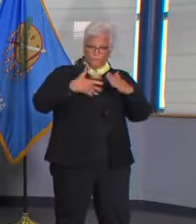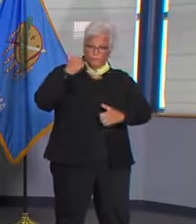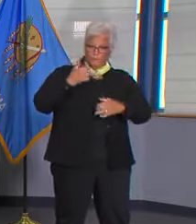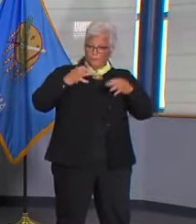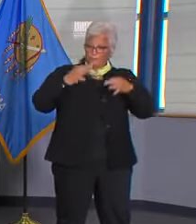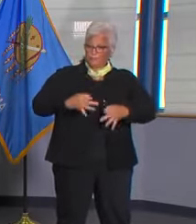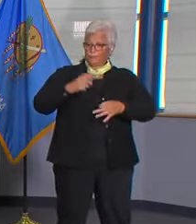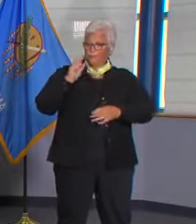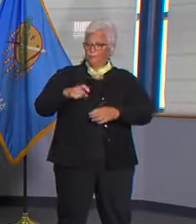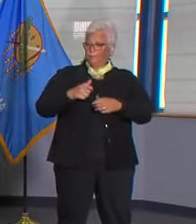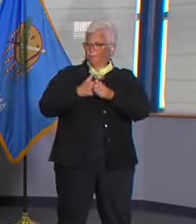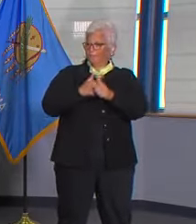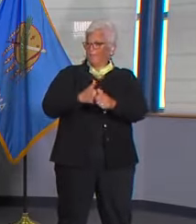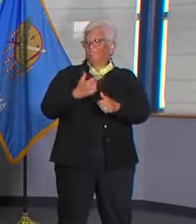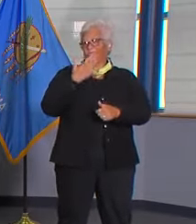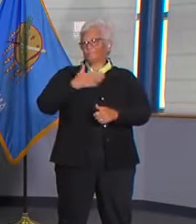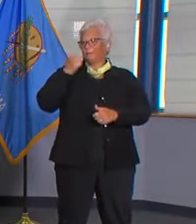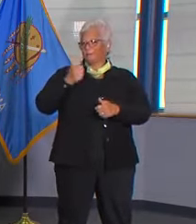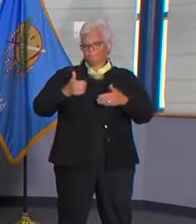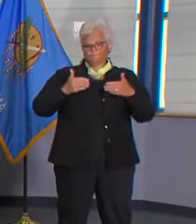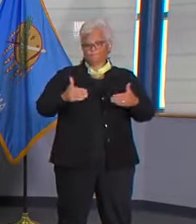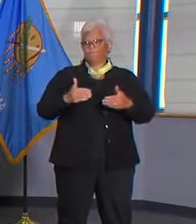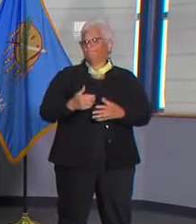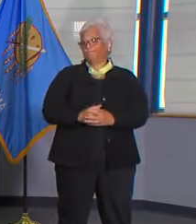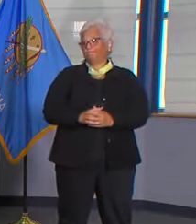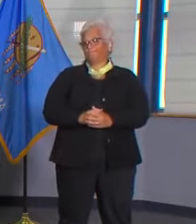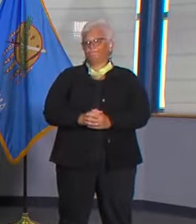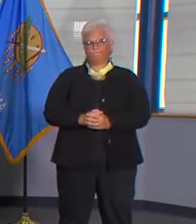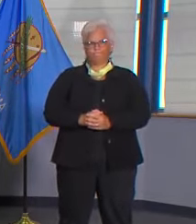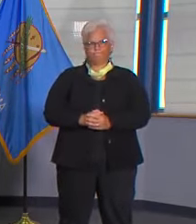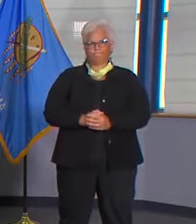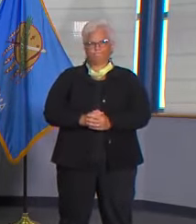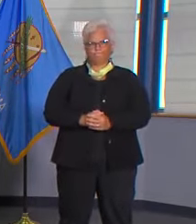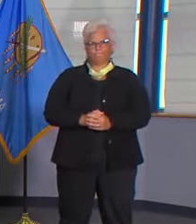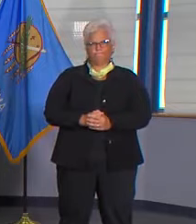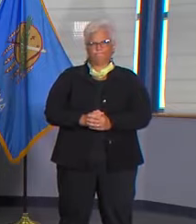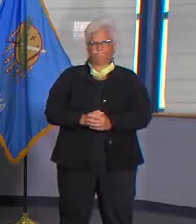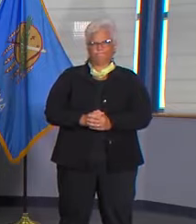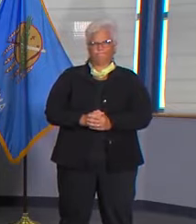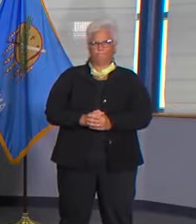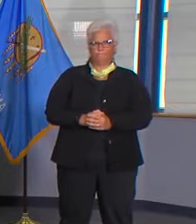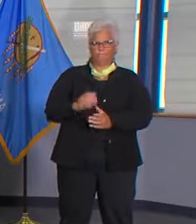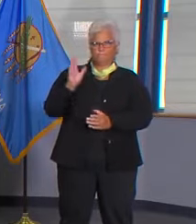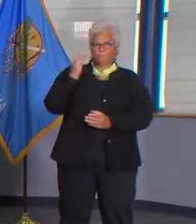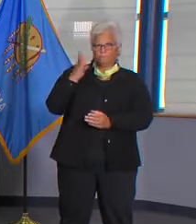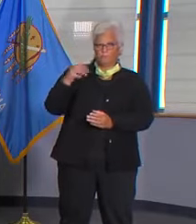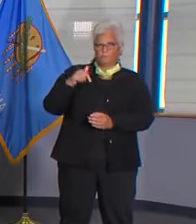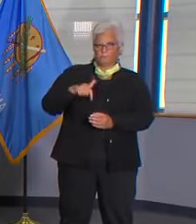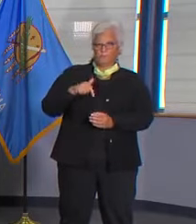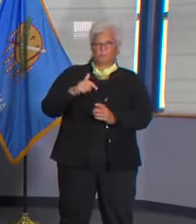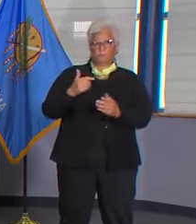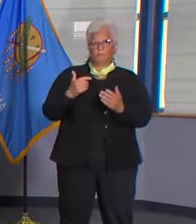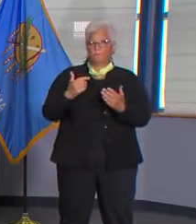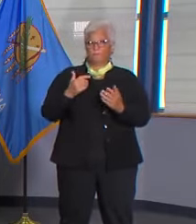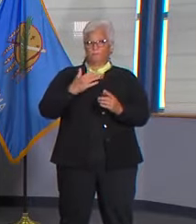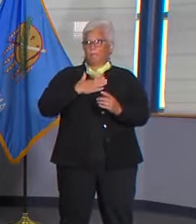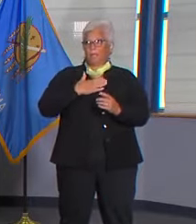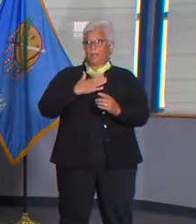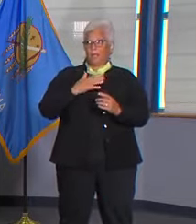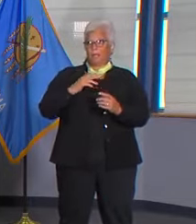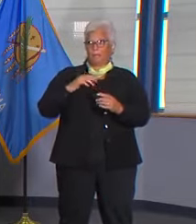last term as mayor. I won't be seeking a third. I'd also be shocked if you ever see my name on a ballot for